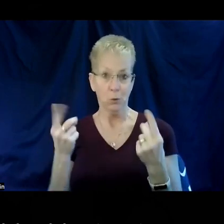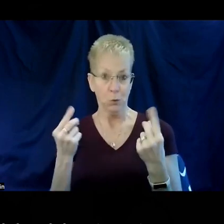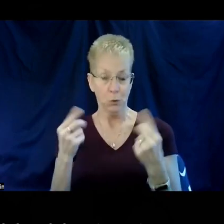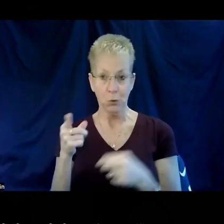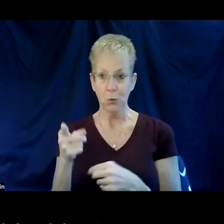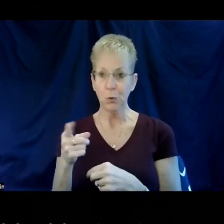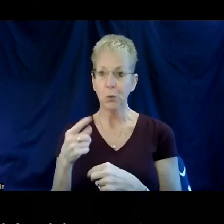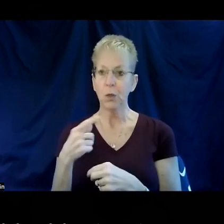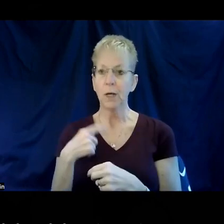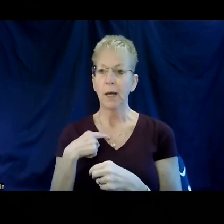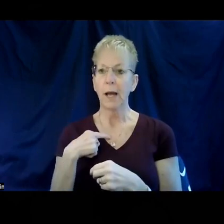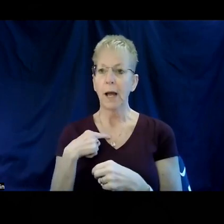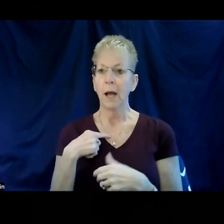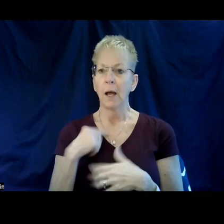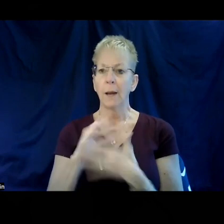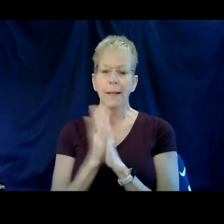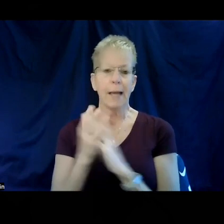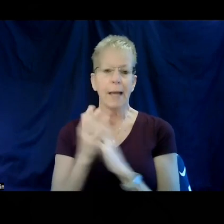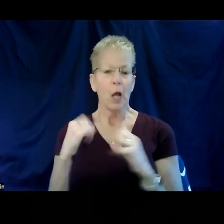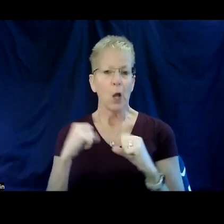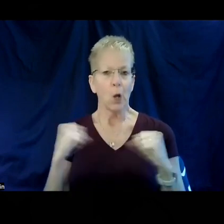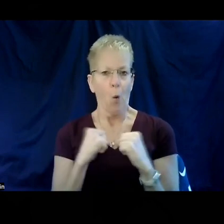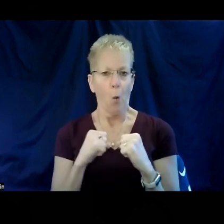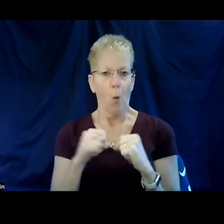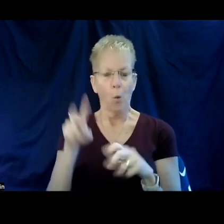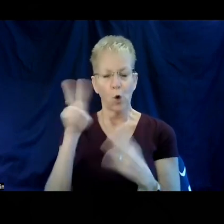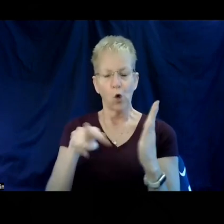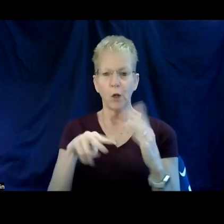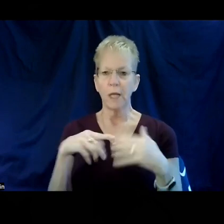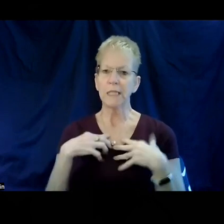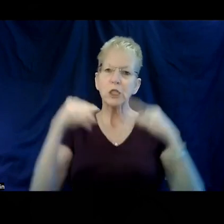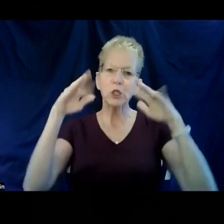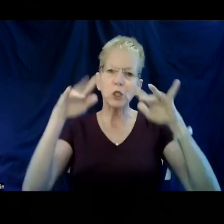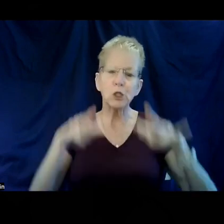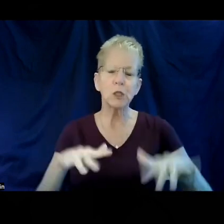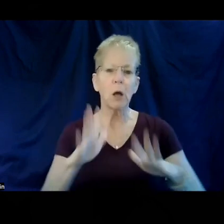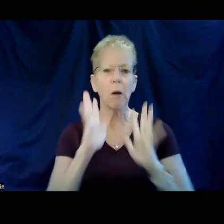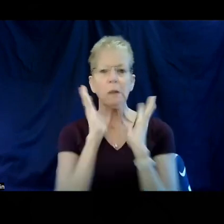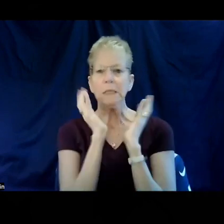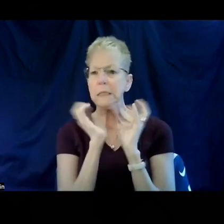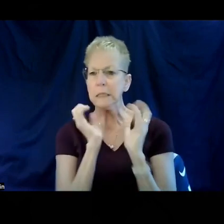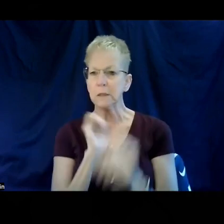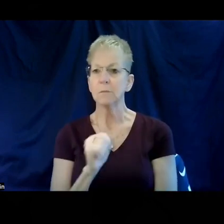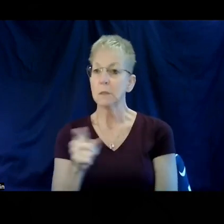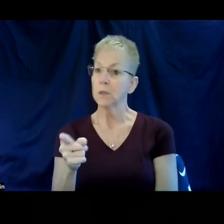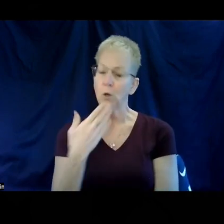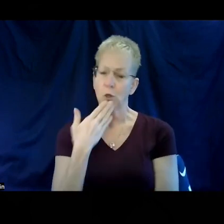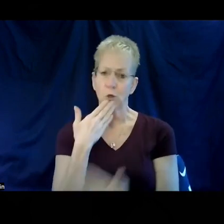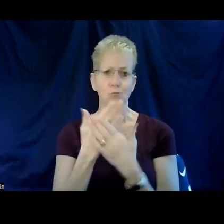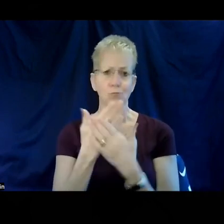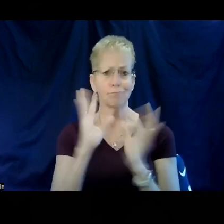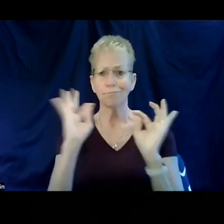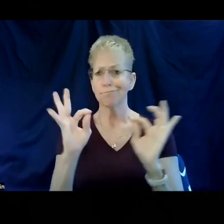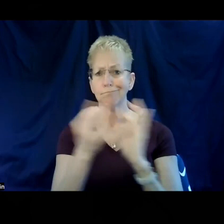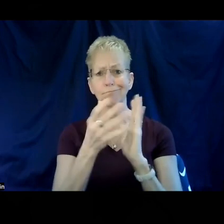just get cold looking at this. The snow, it's masterful. The lighting, the